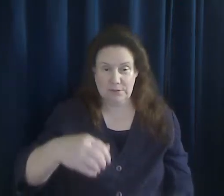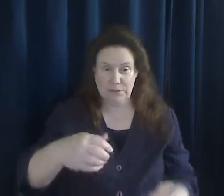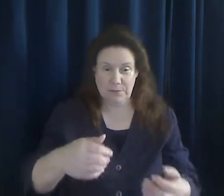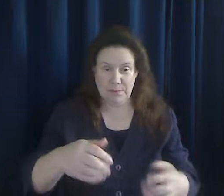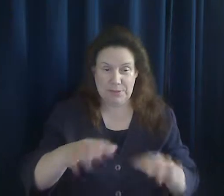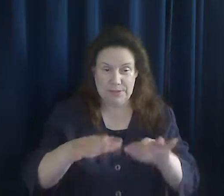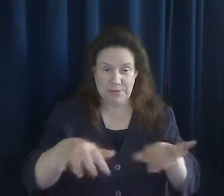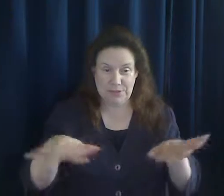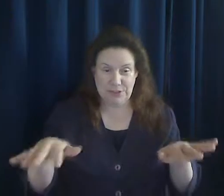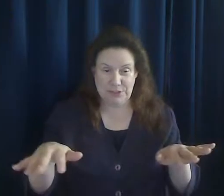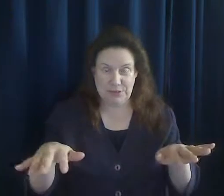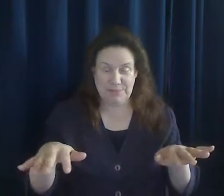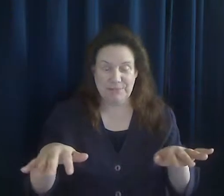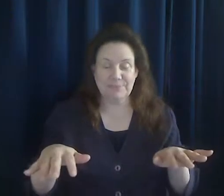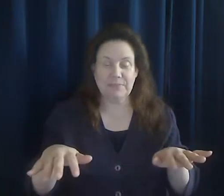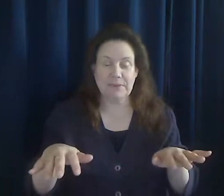Do you remember the sign for children?